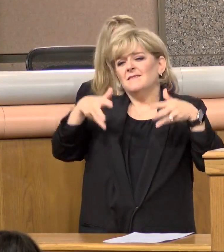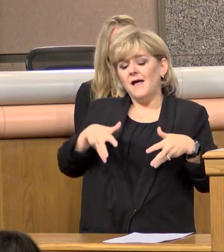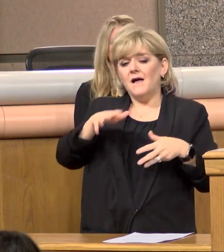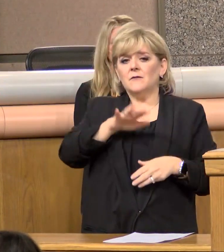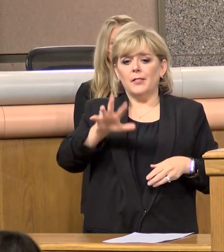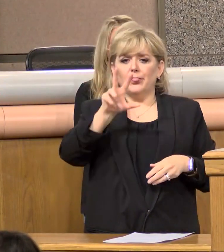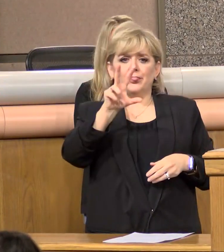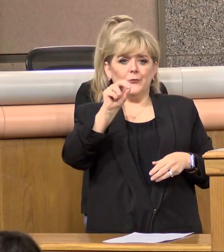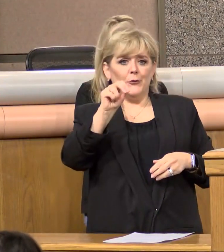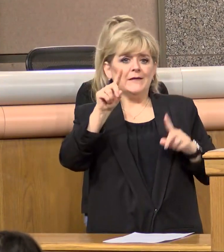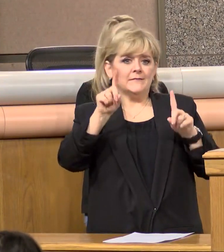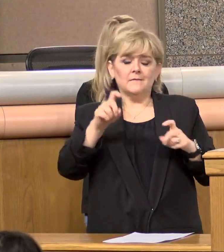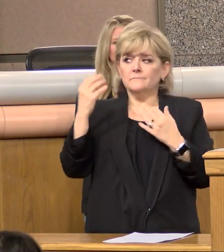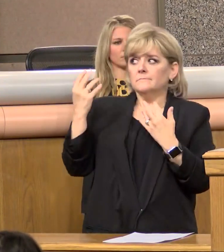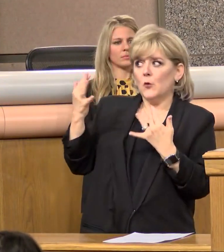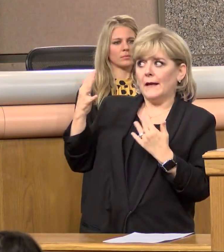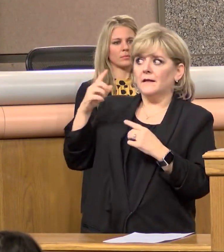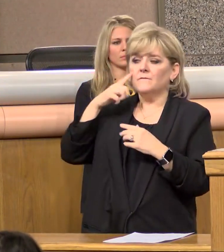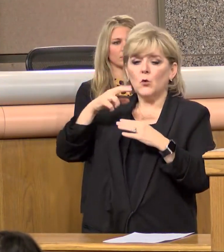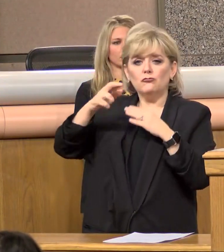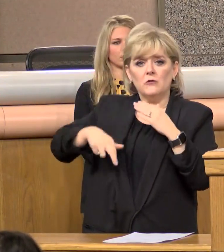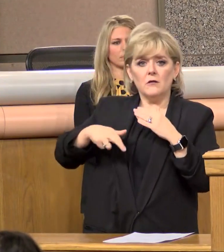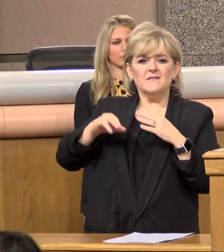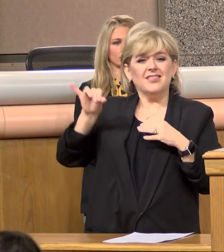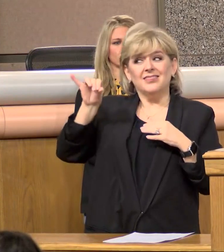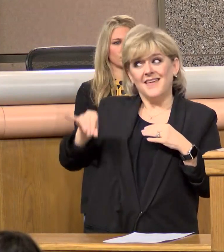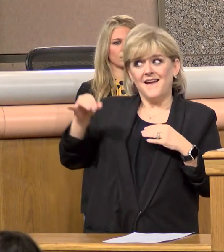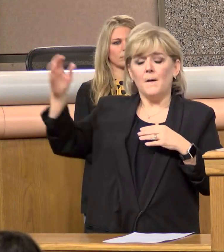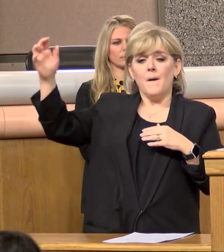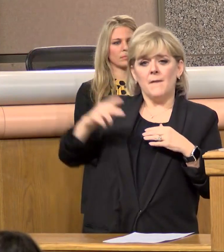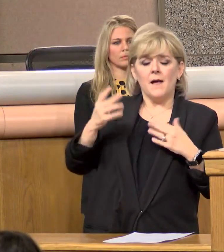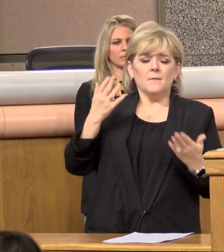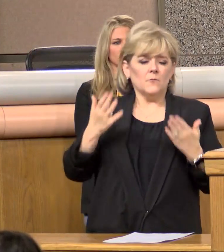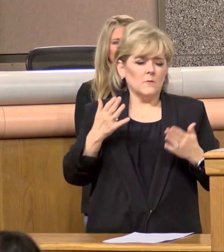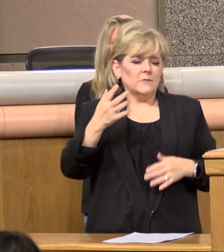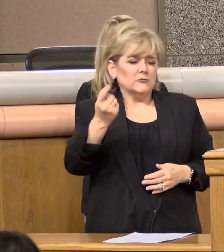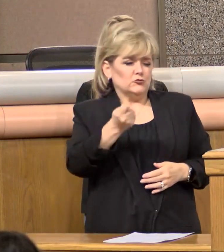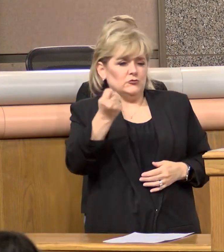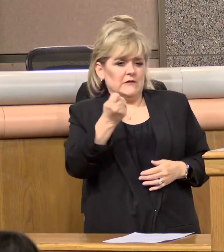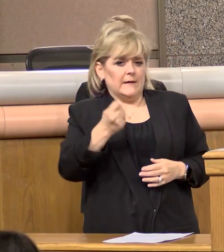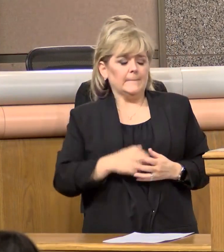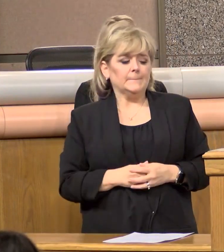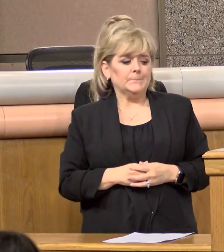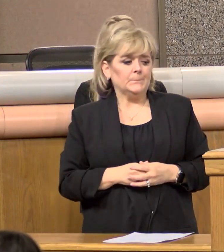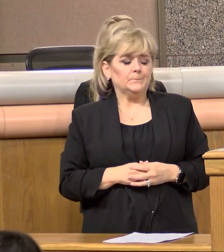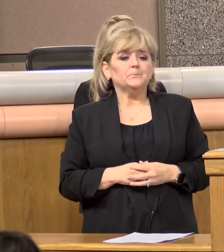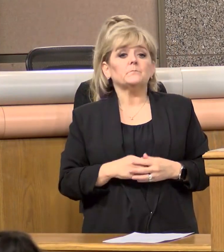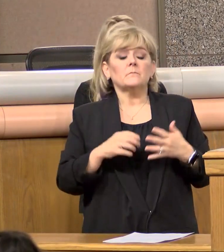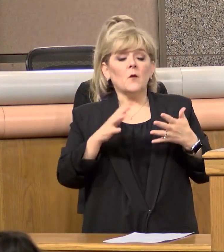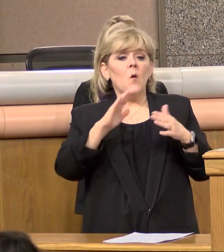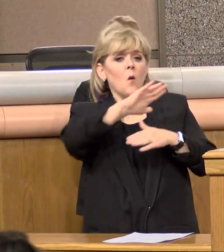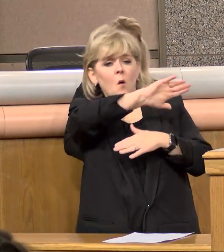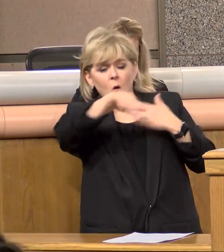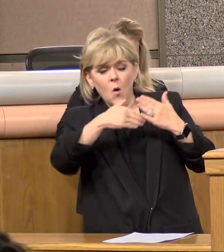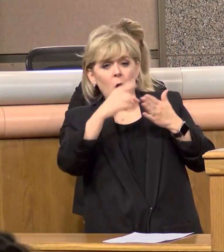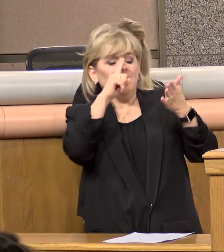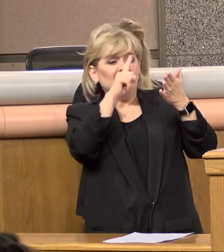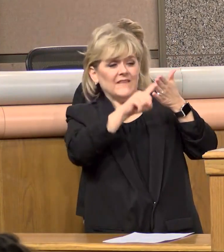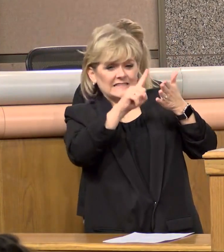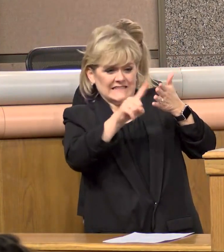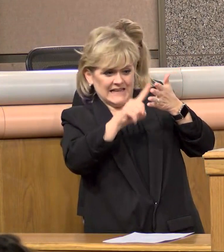tests that are awaiting results. We probably won't have those until Tuesday. Um, we've completed all but one of the case